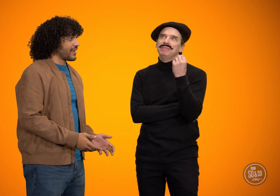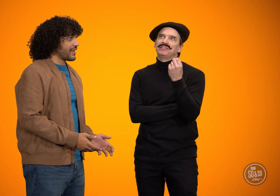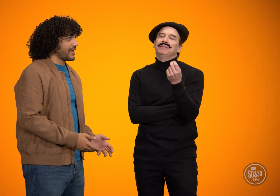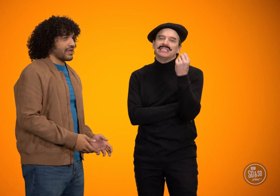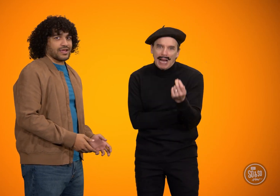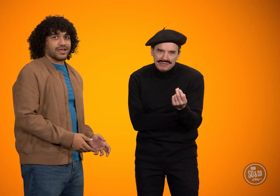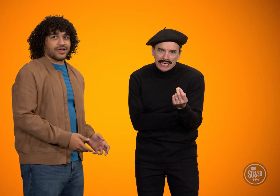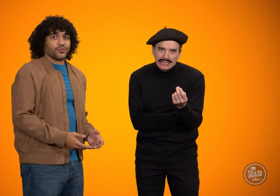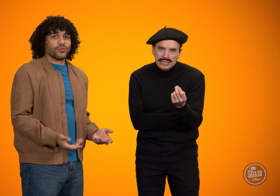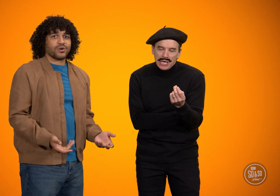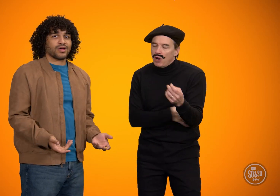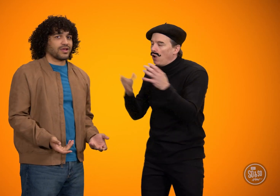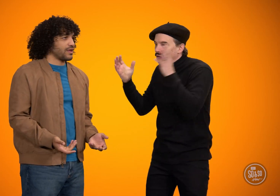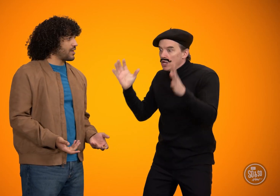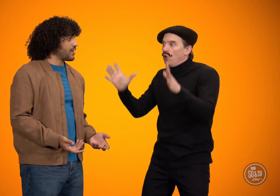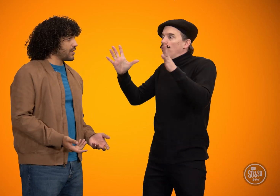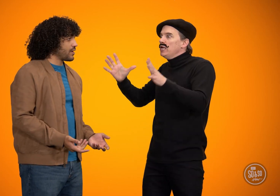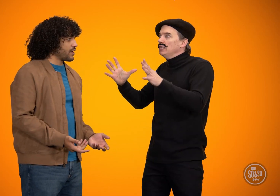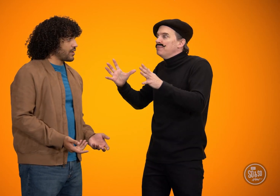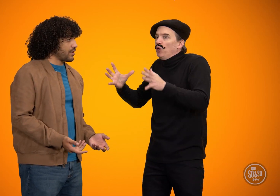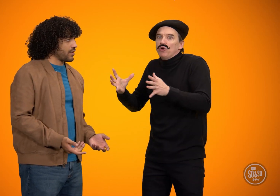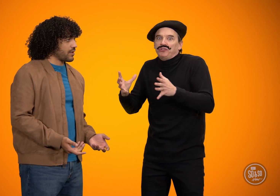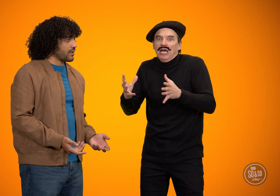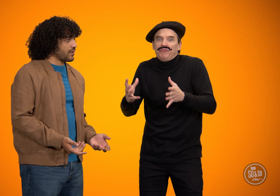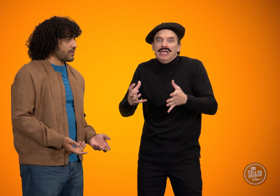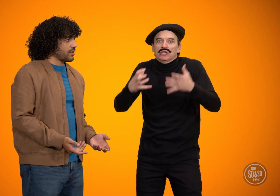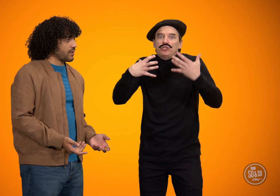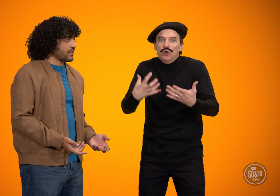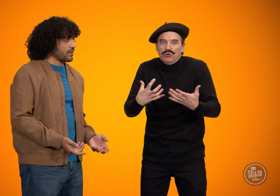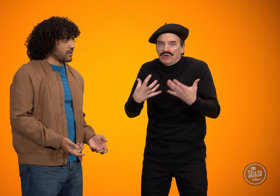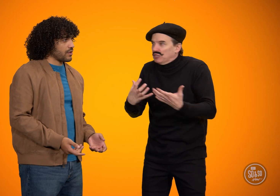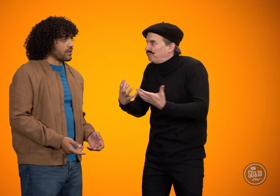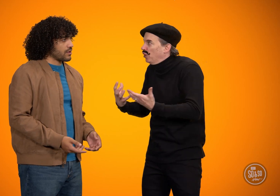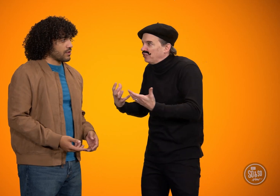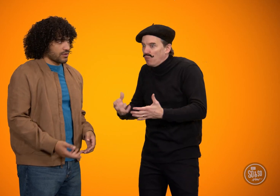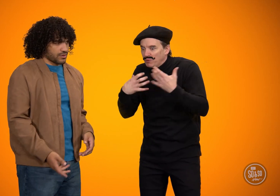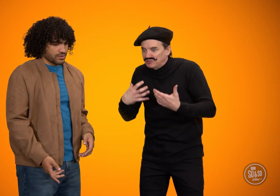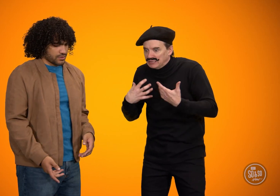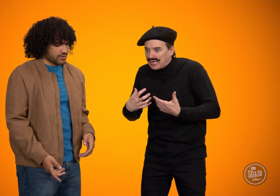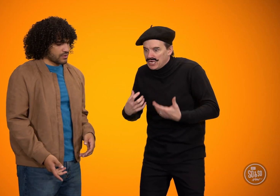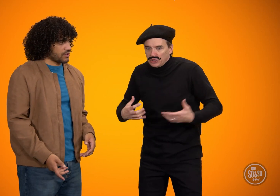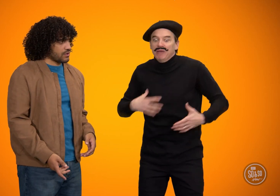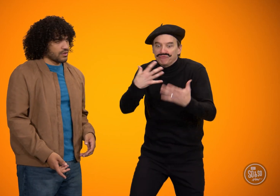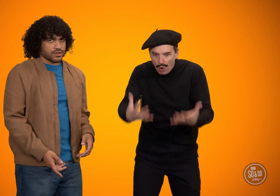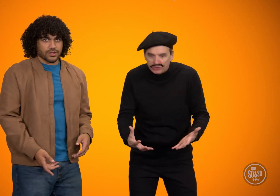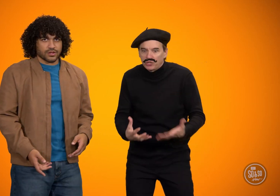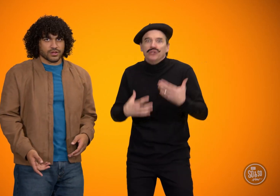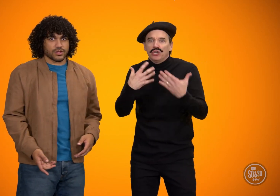missing something oh really put yourself in the shoes of this person what was it like to be forced to